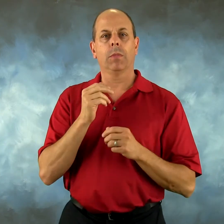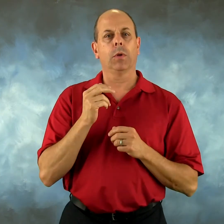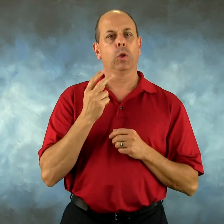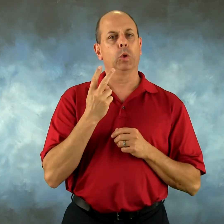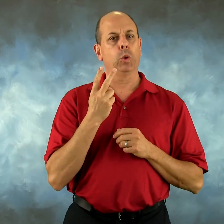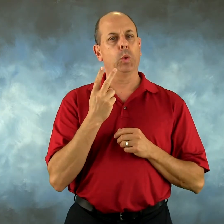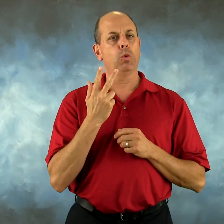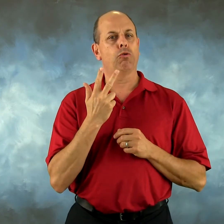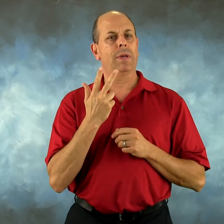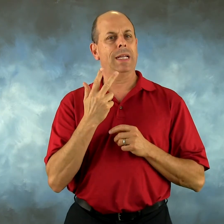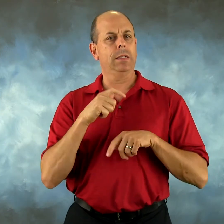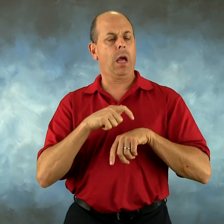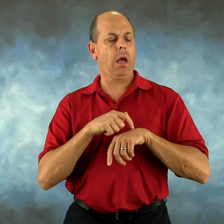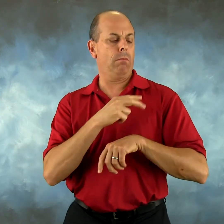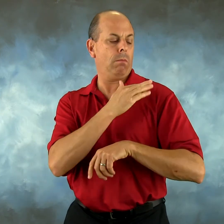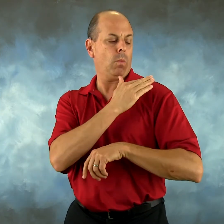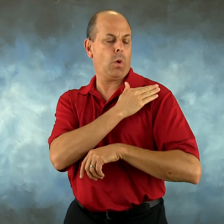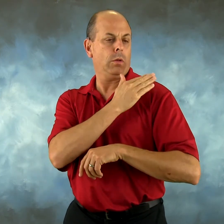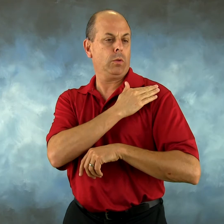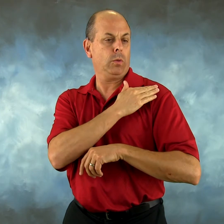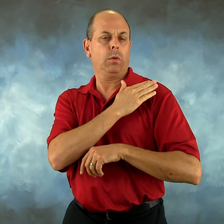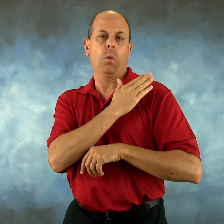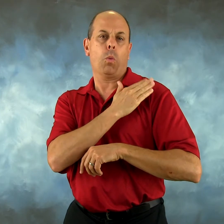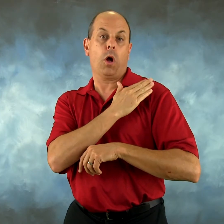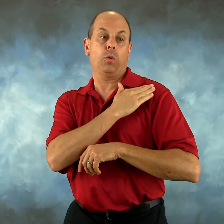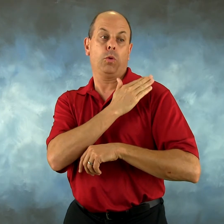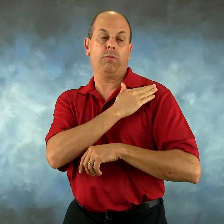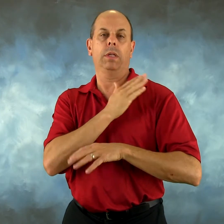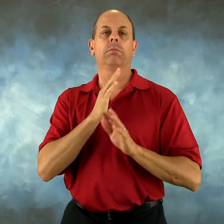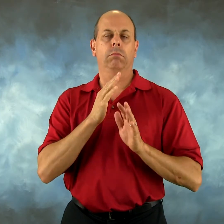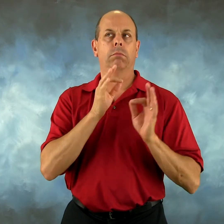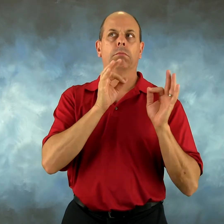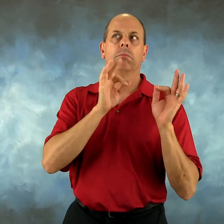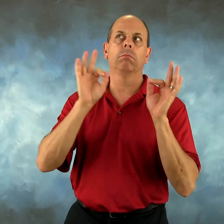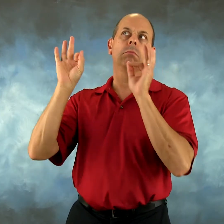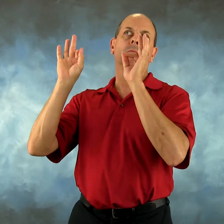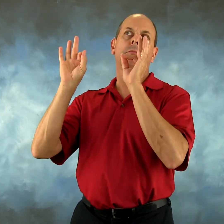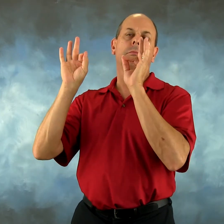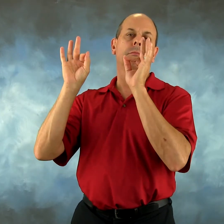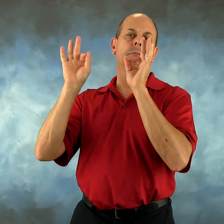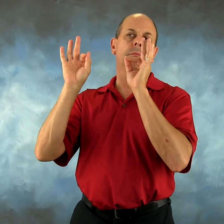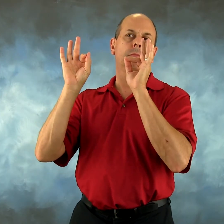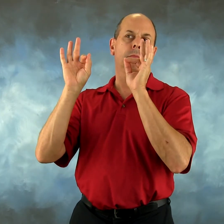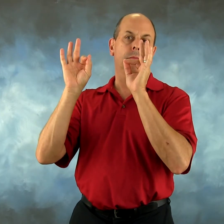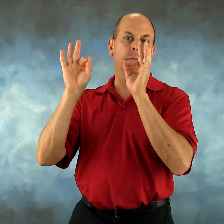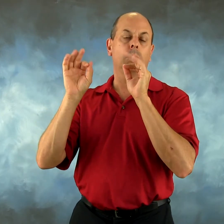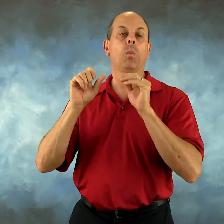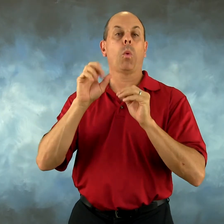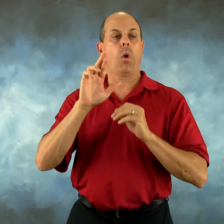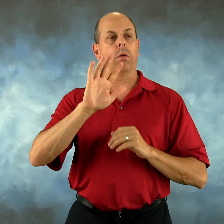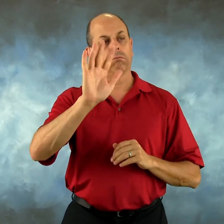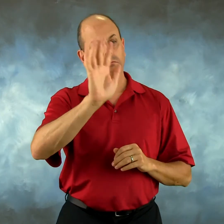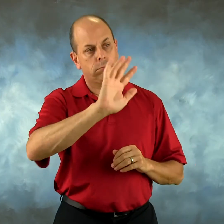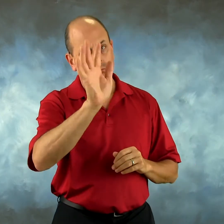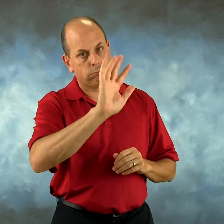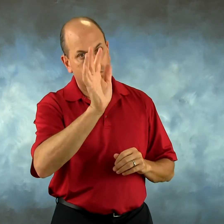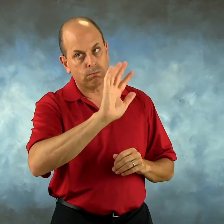would be to tap them on the shoulder. Tap them only 2 or 3 times, and the deaf person will make